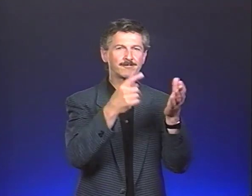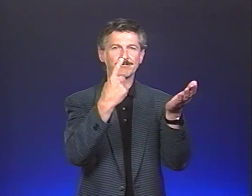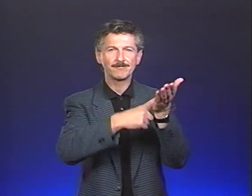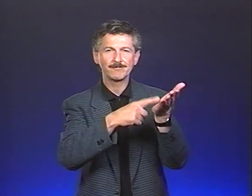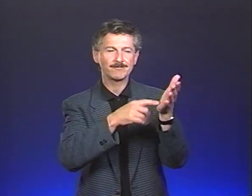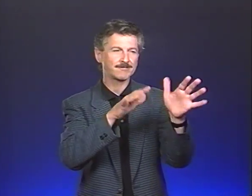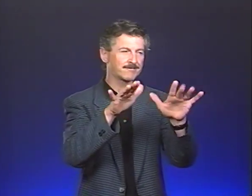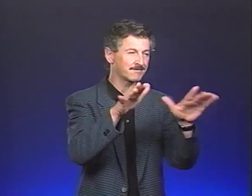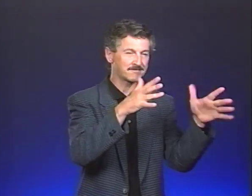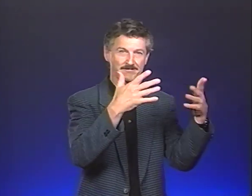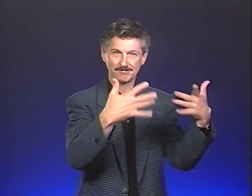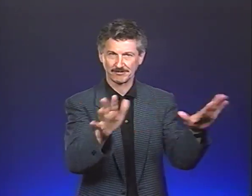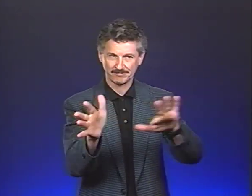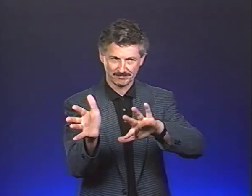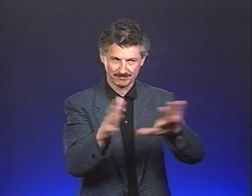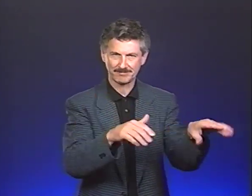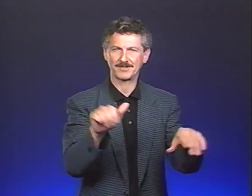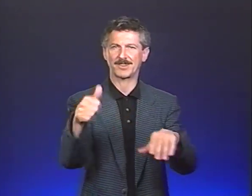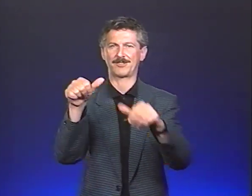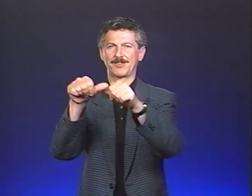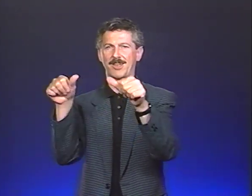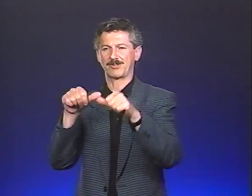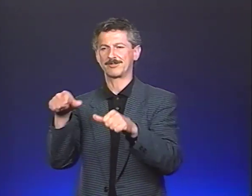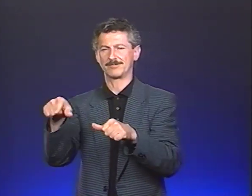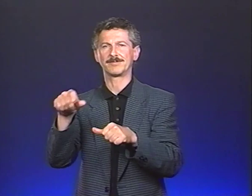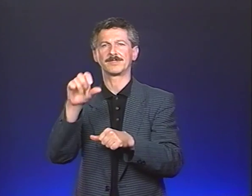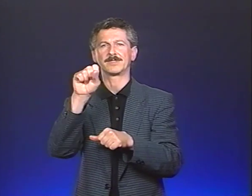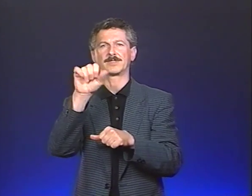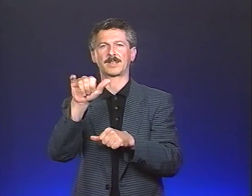The third area of study that we'll be looking at is syntax.